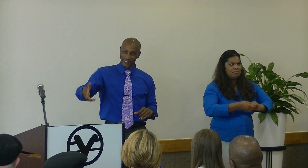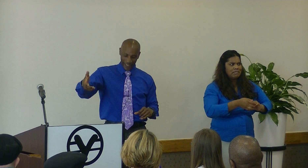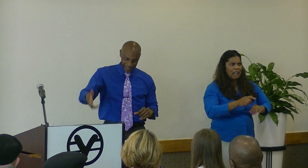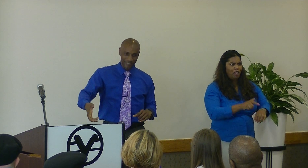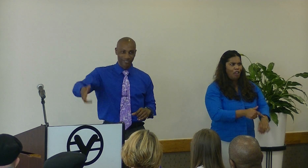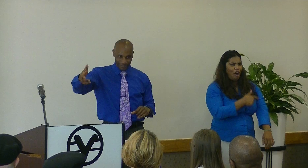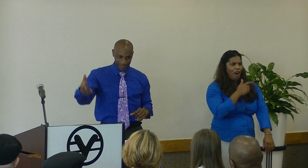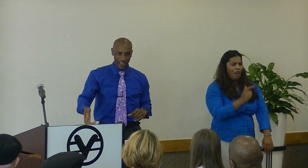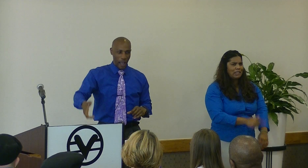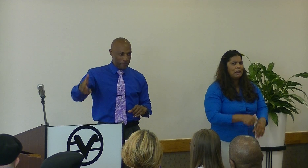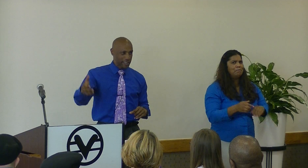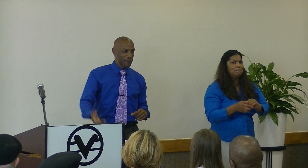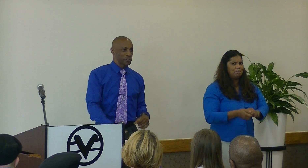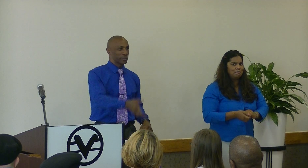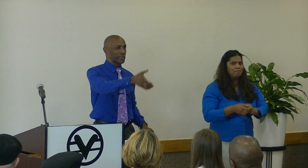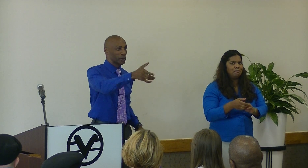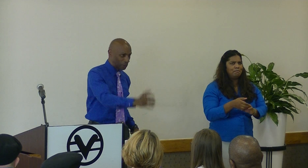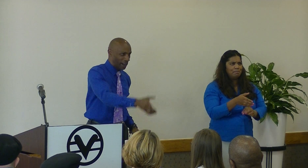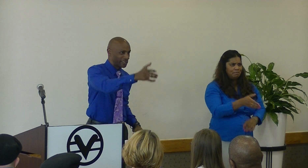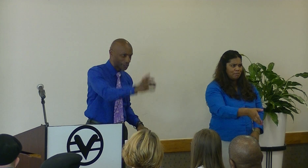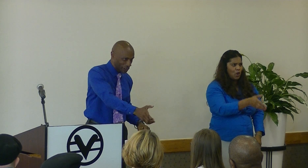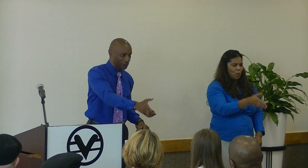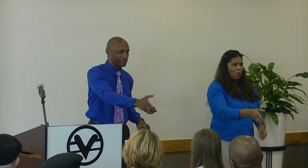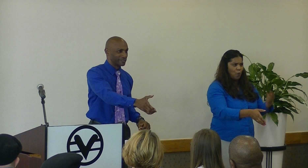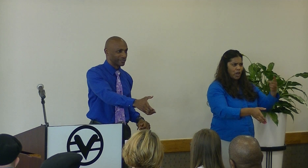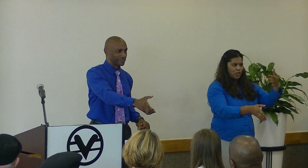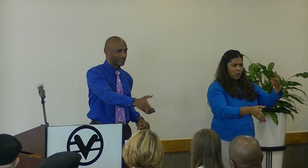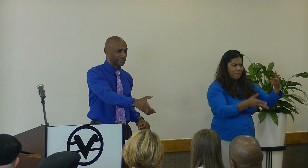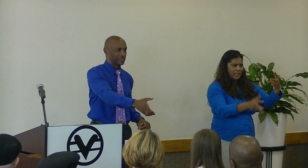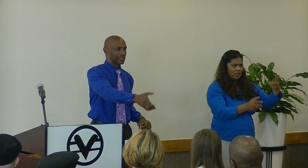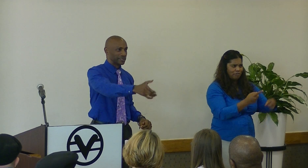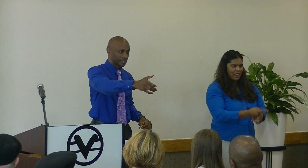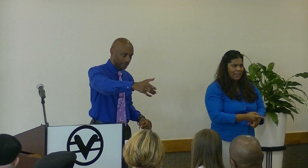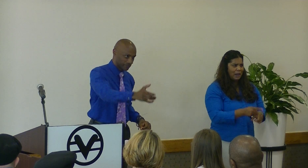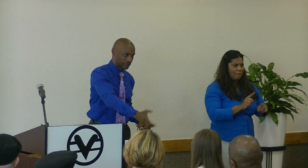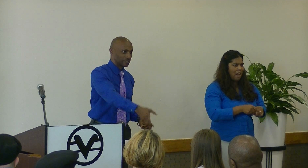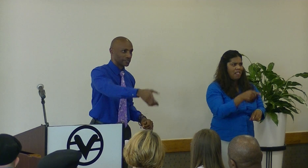long? It's like, I think it's supposed to be 1, 2.